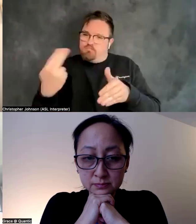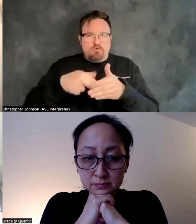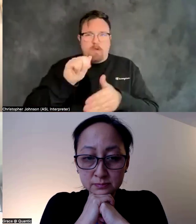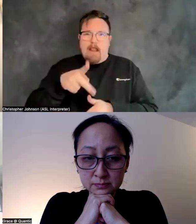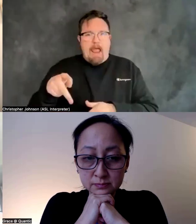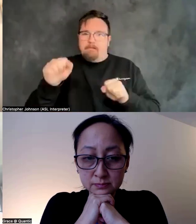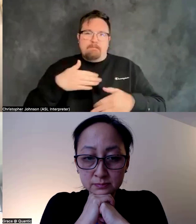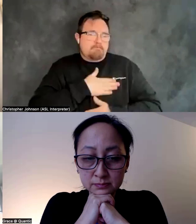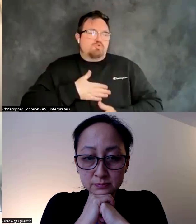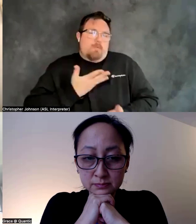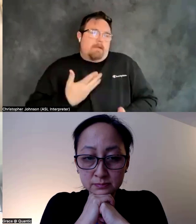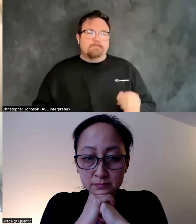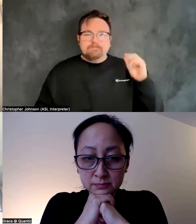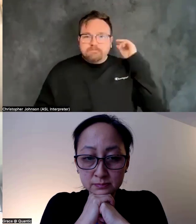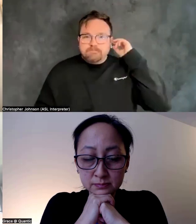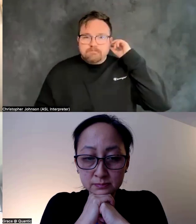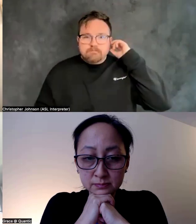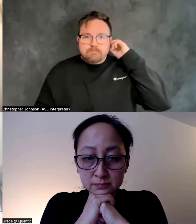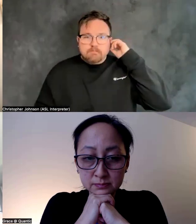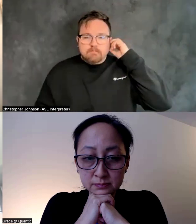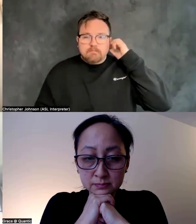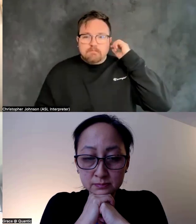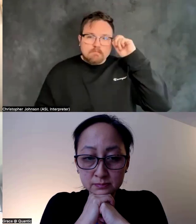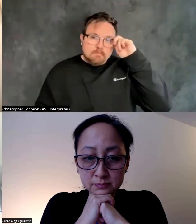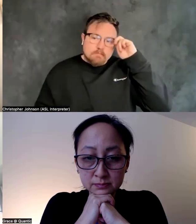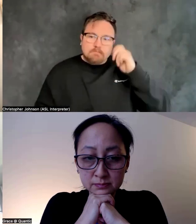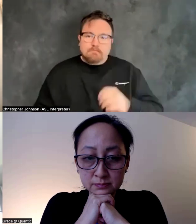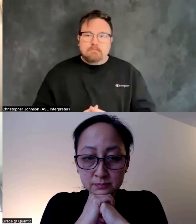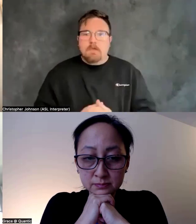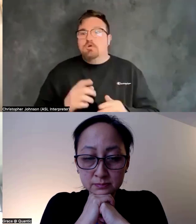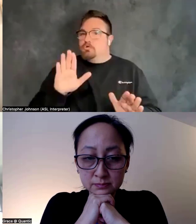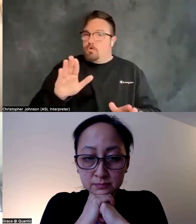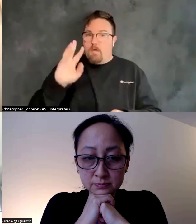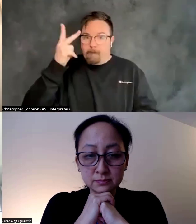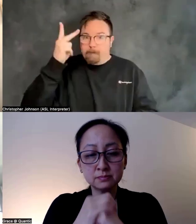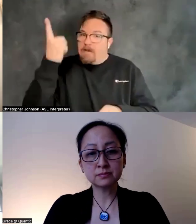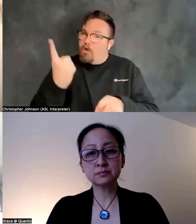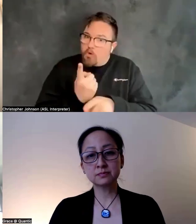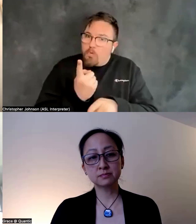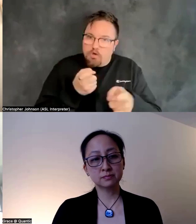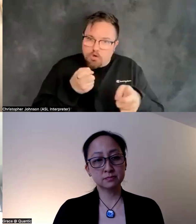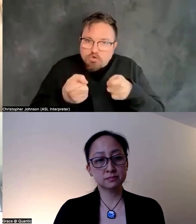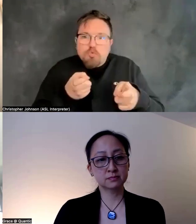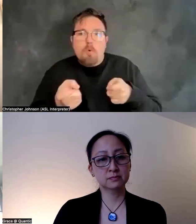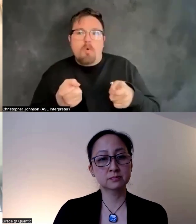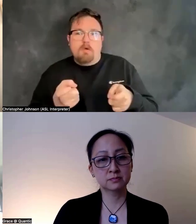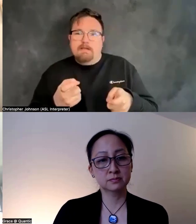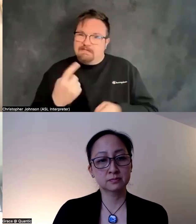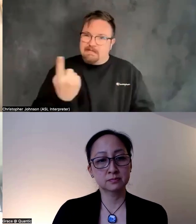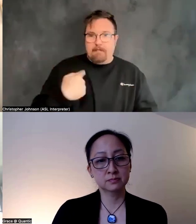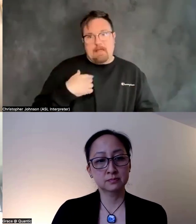app. On the flip side, however, the regulations are something that are really, really a gray area right now,